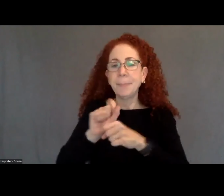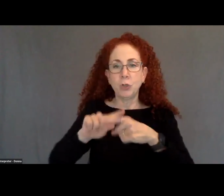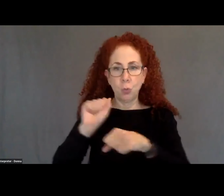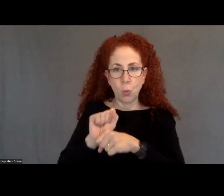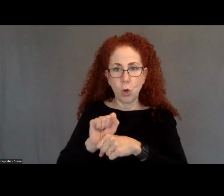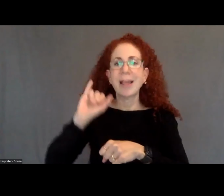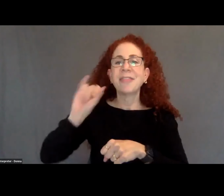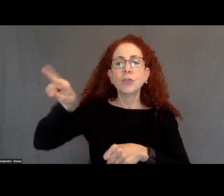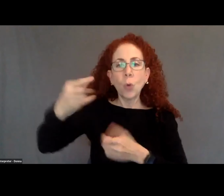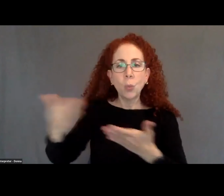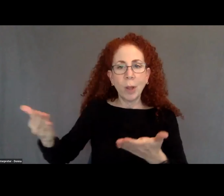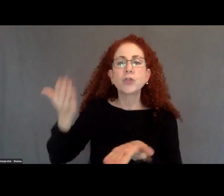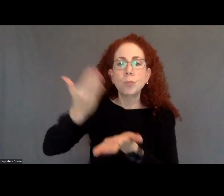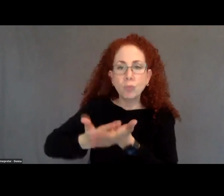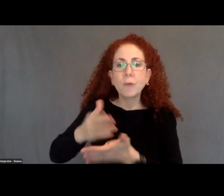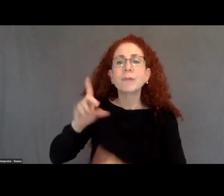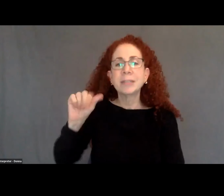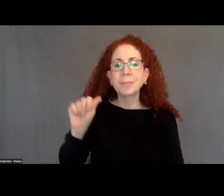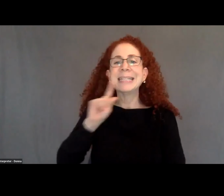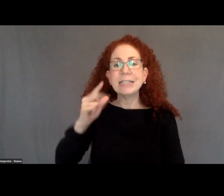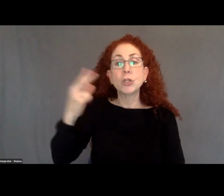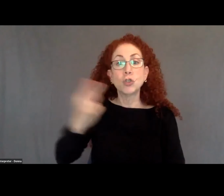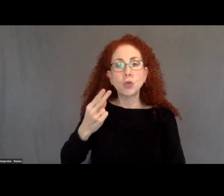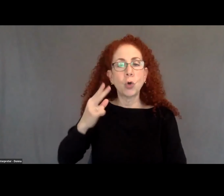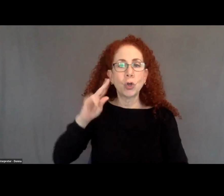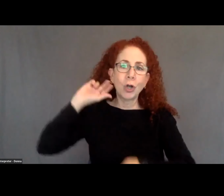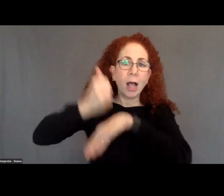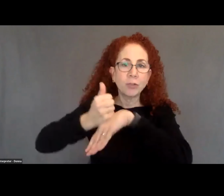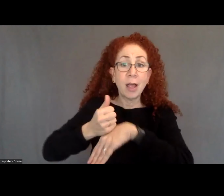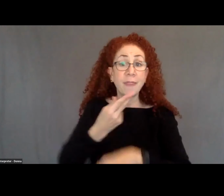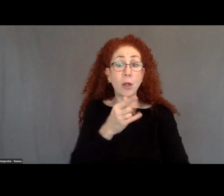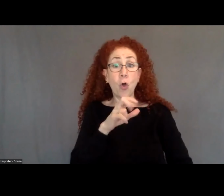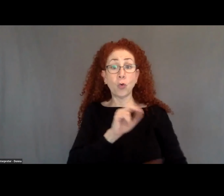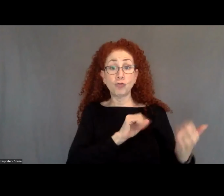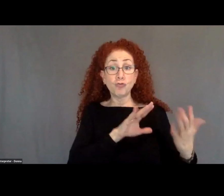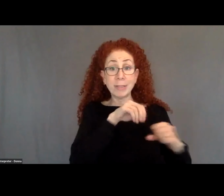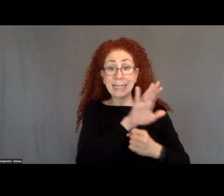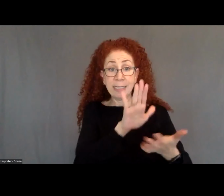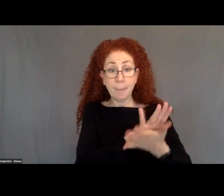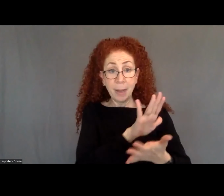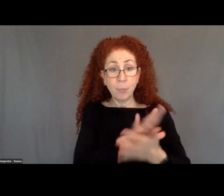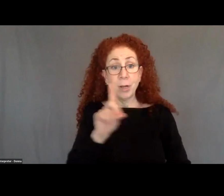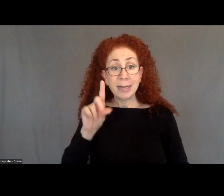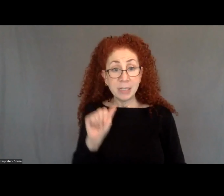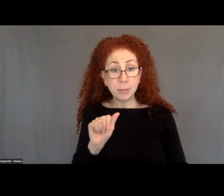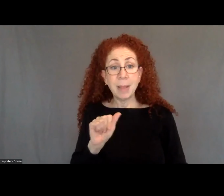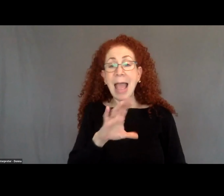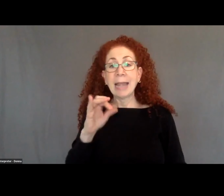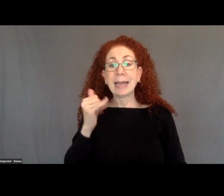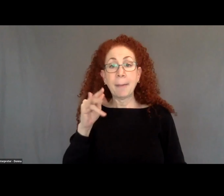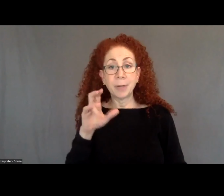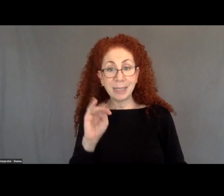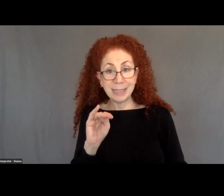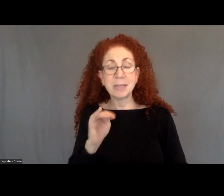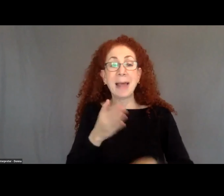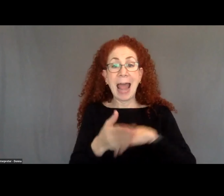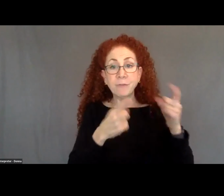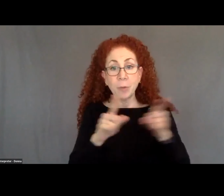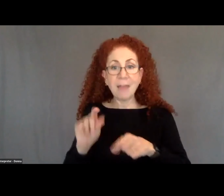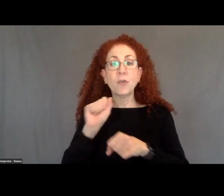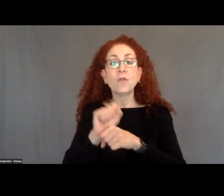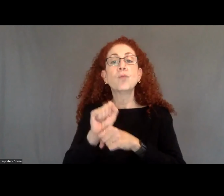disability is itself a historical construct, one which Holdren addresses in his paper, Disability and Capitalism in the Aftermath of